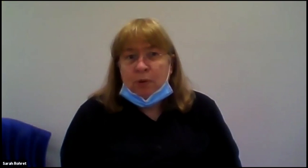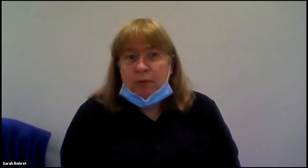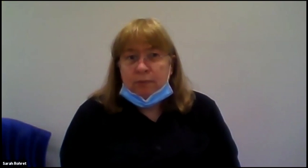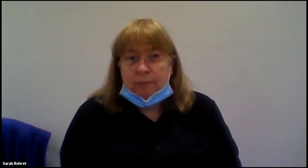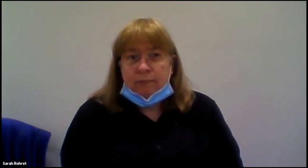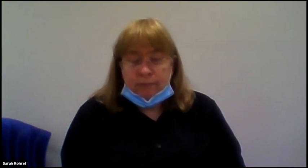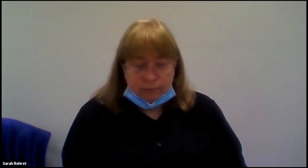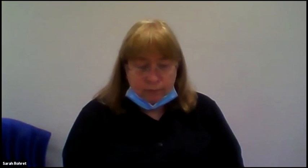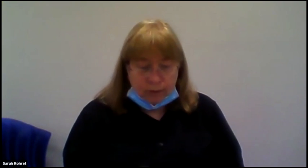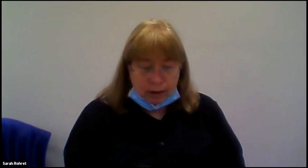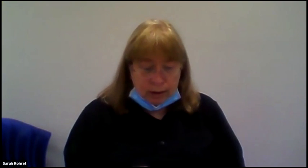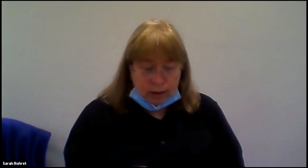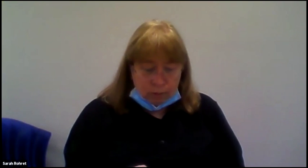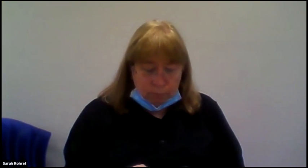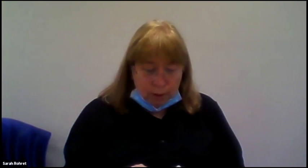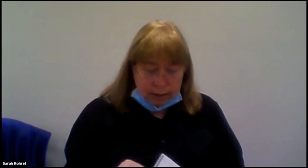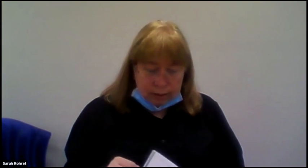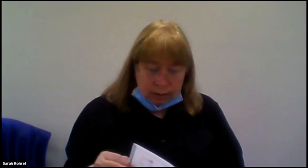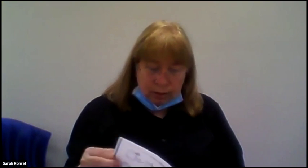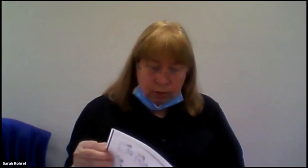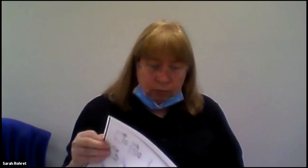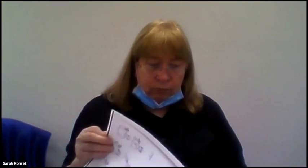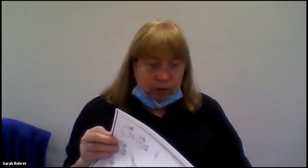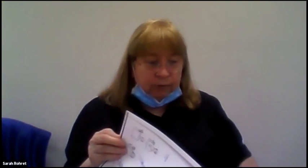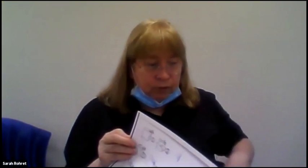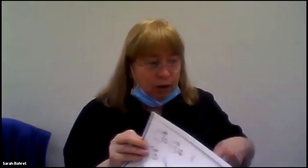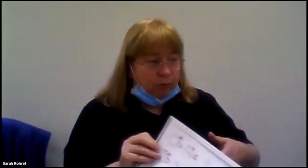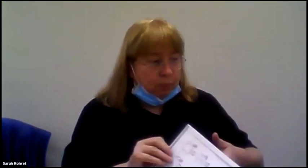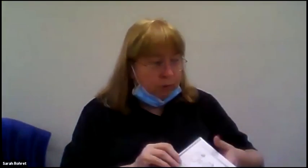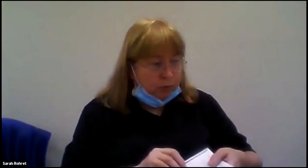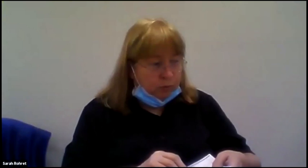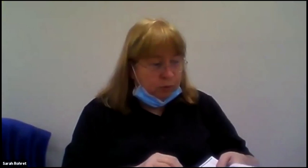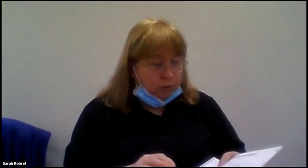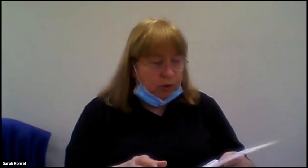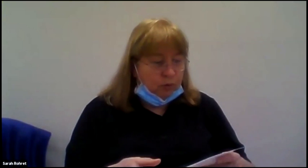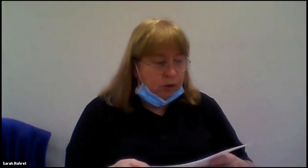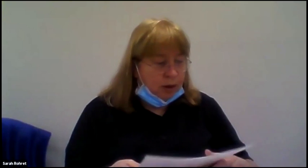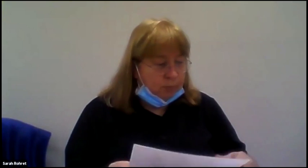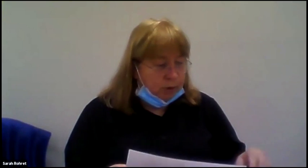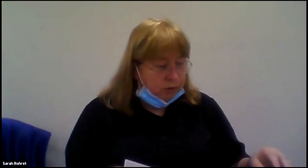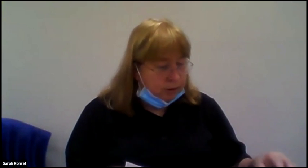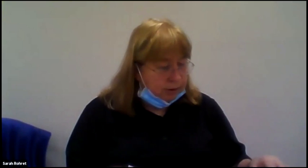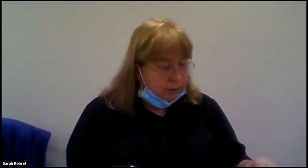comfortable. To practice until you really feel comfortable using those numbers.